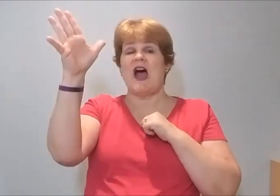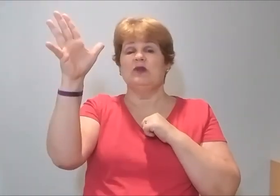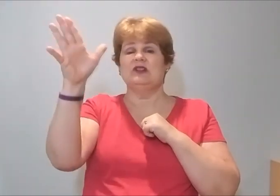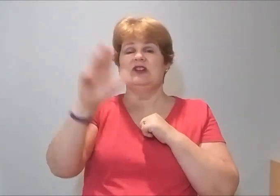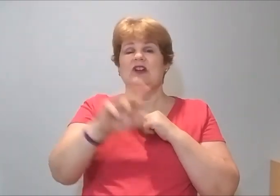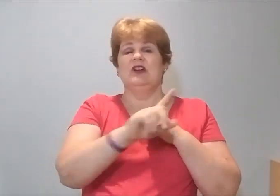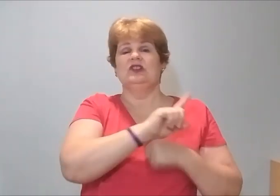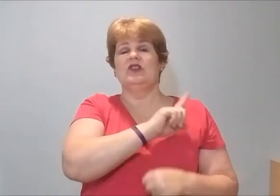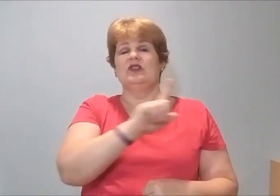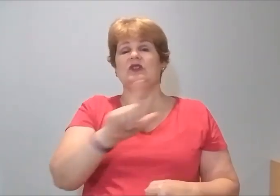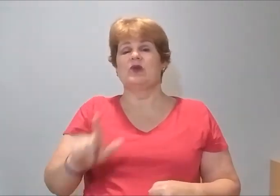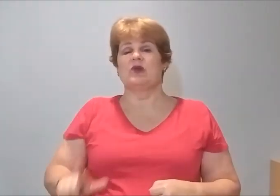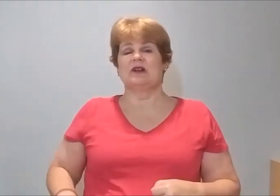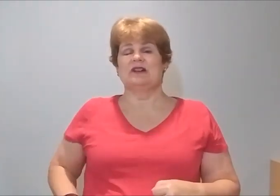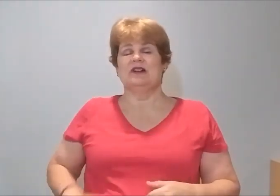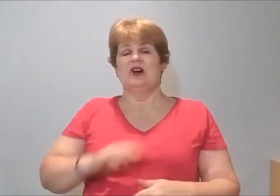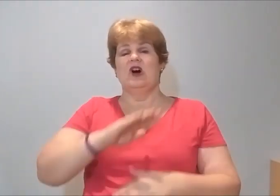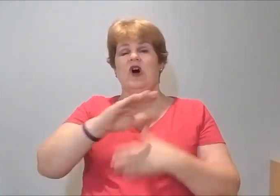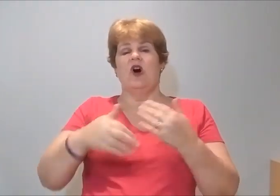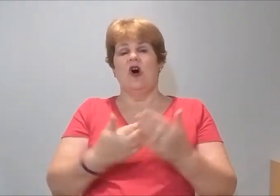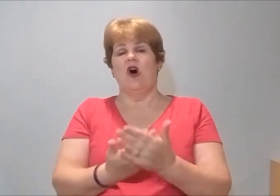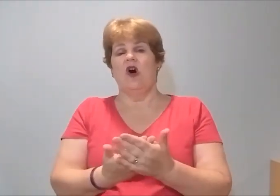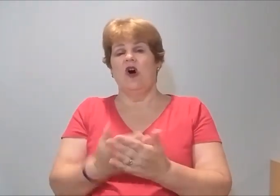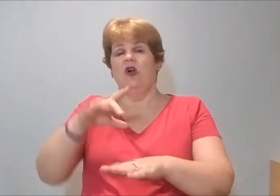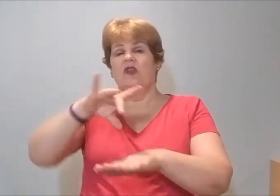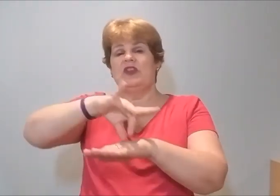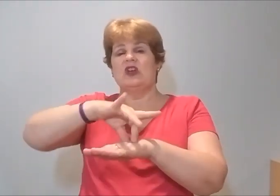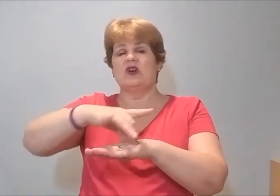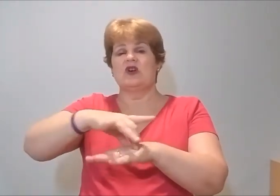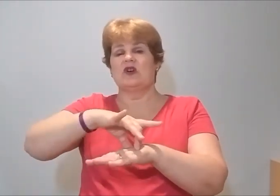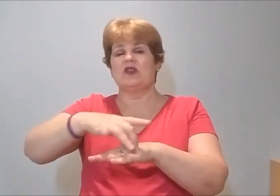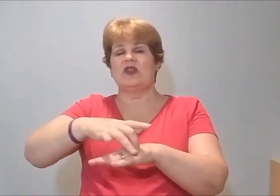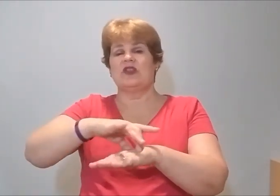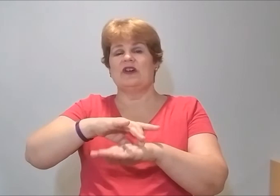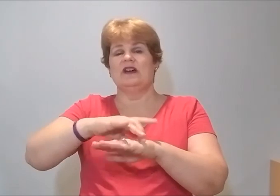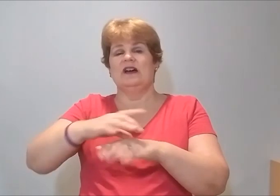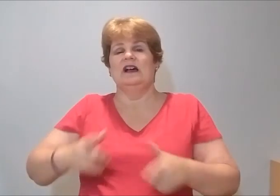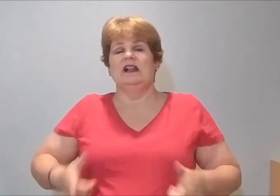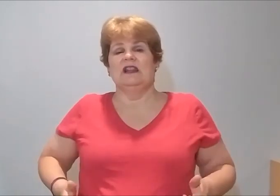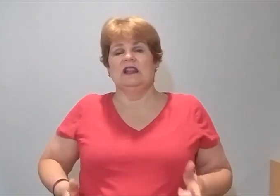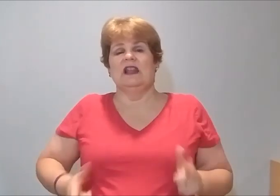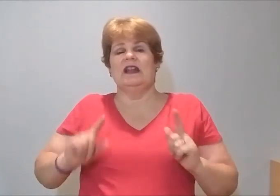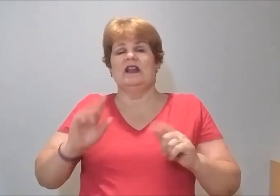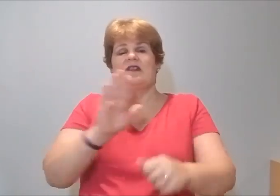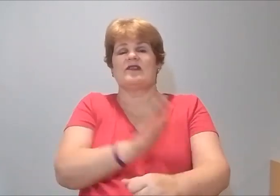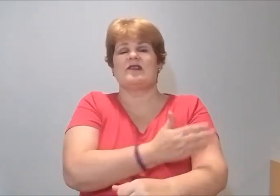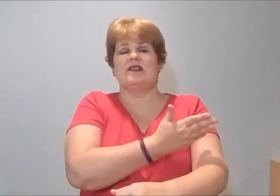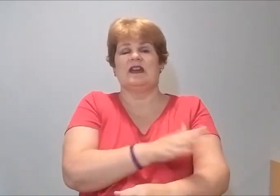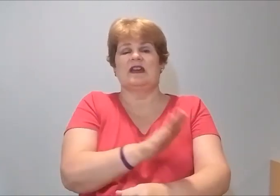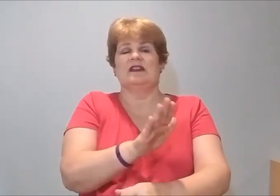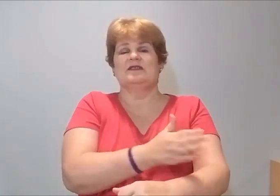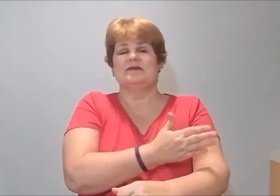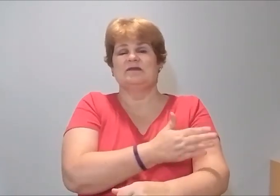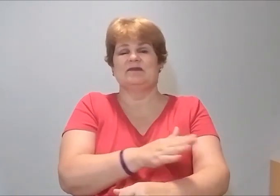Shout to the Lord, all the earth, let us sing.